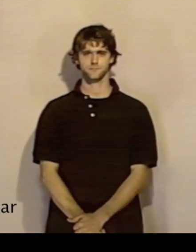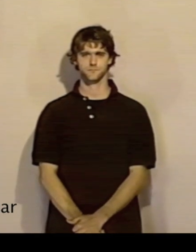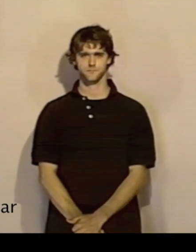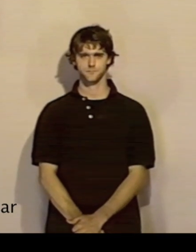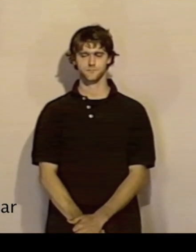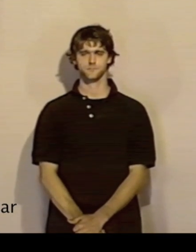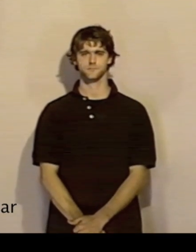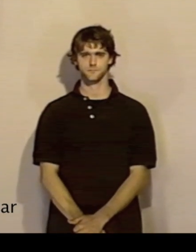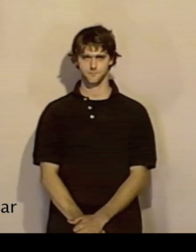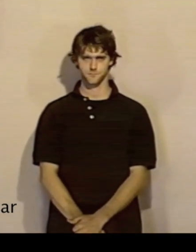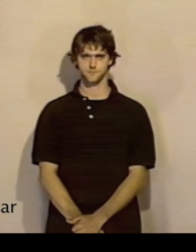to my